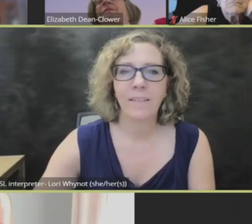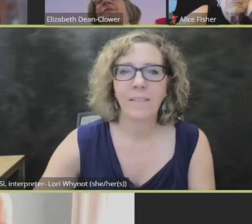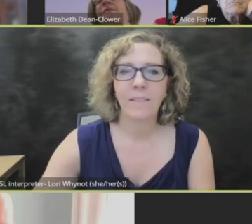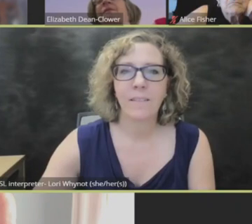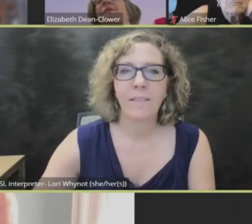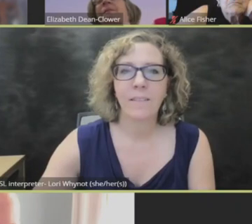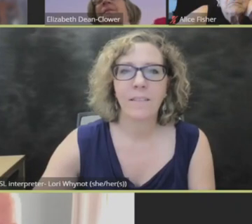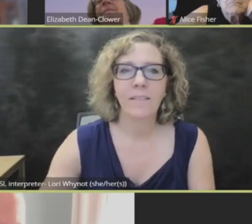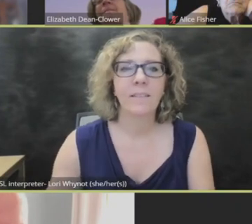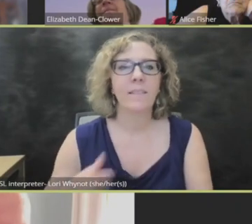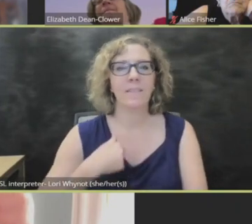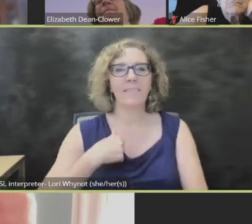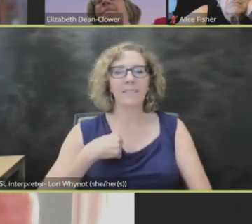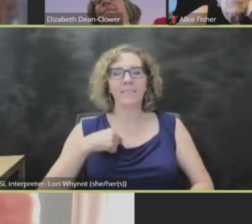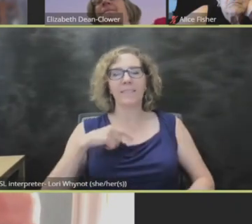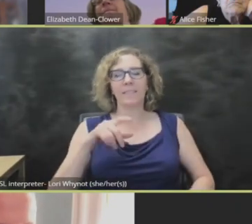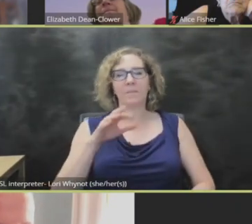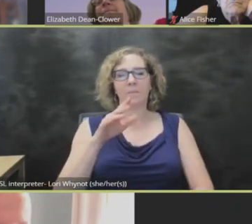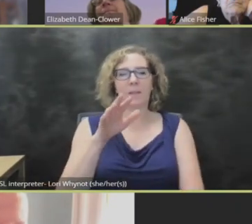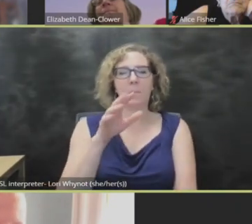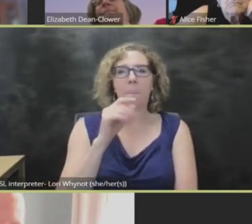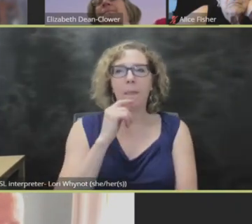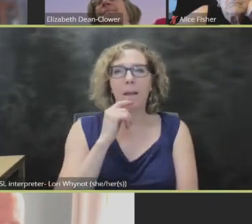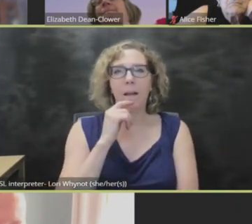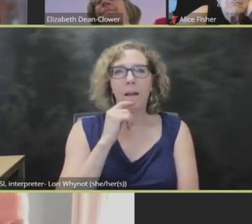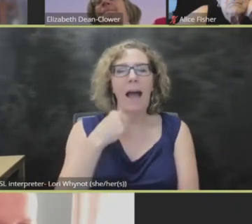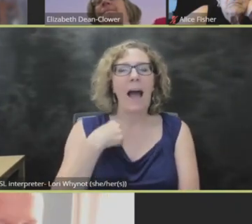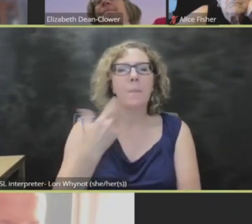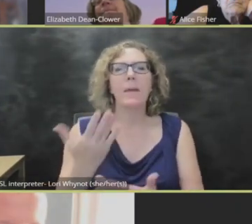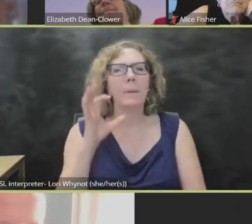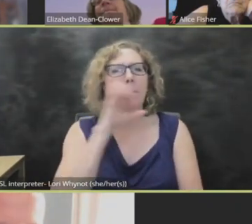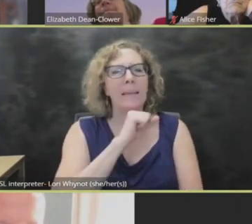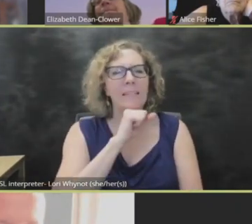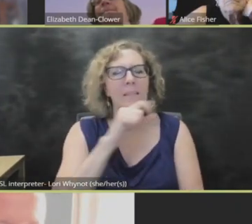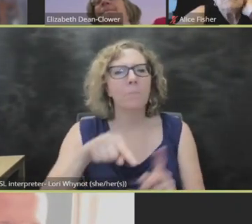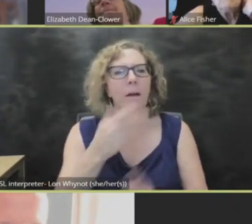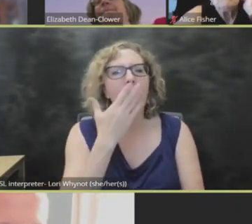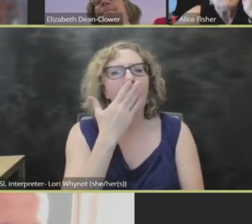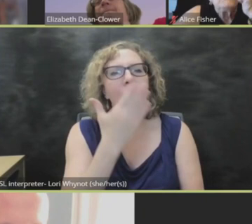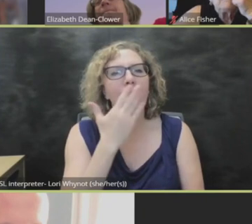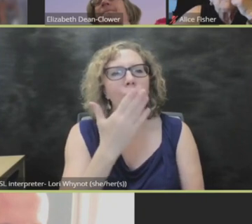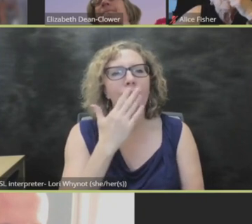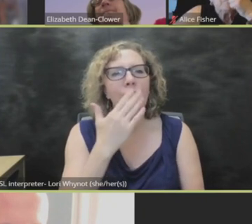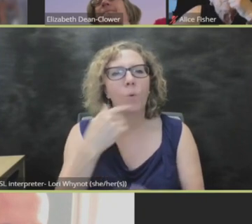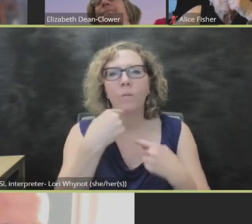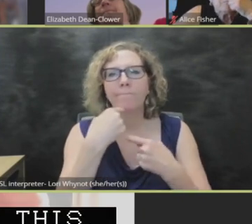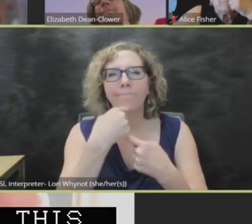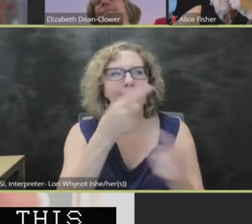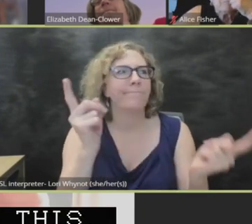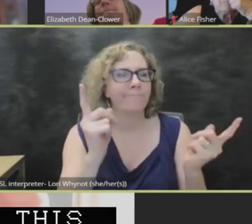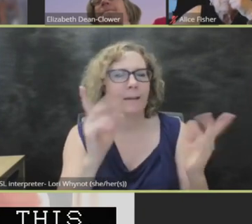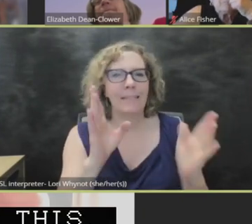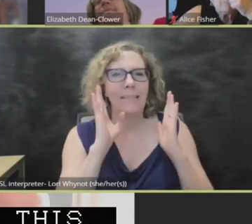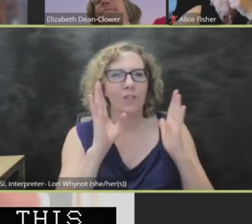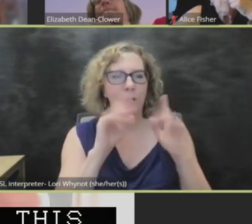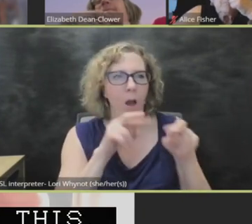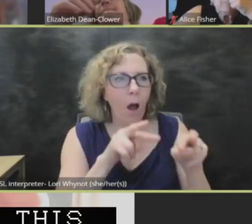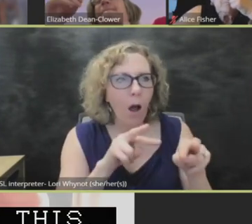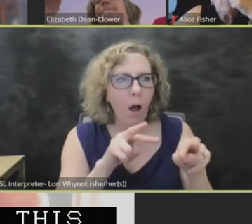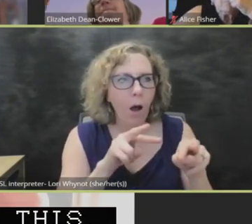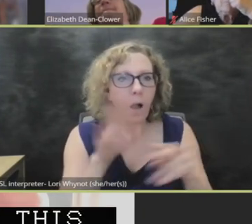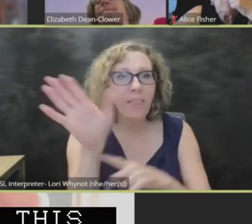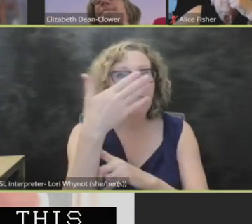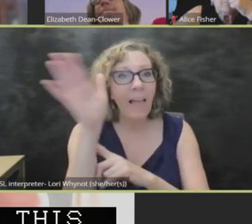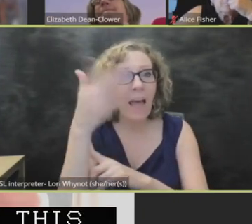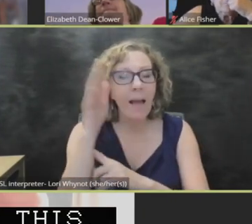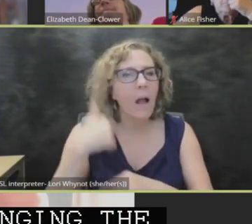It's me, Wes. I may have missed this. Thank you for bringing the attention to our attention about the flag. I